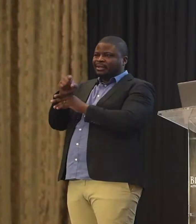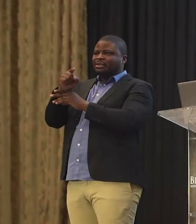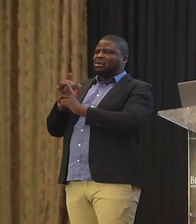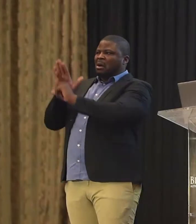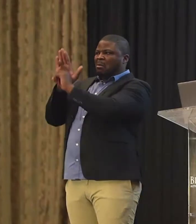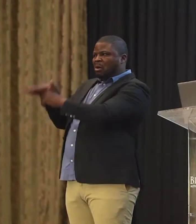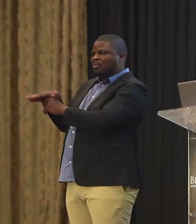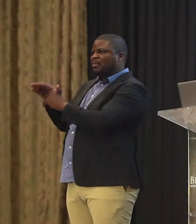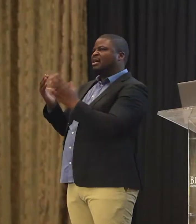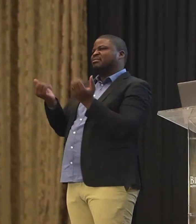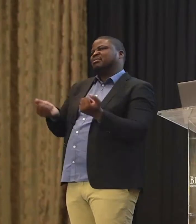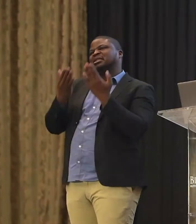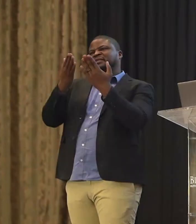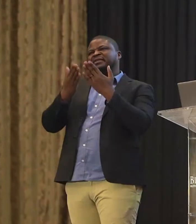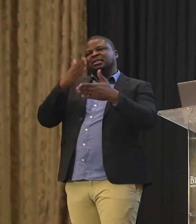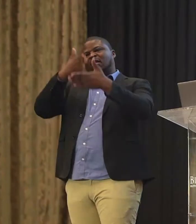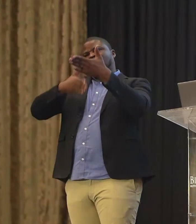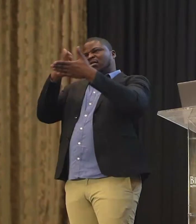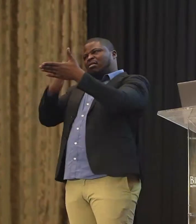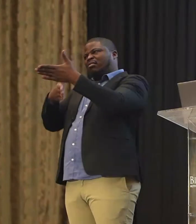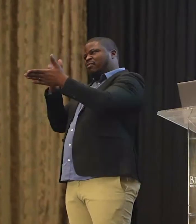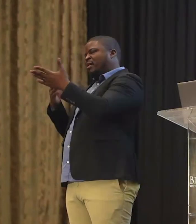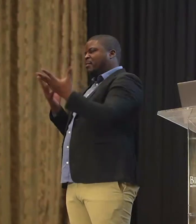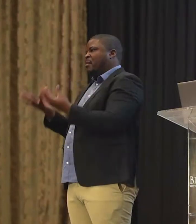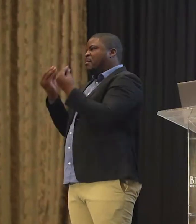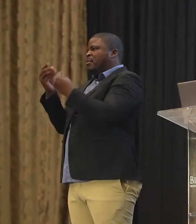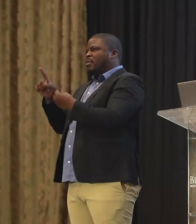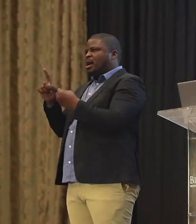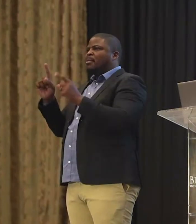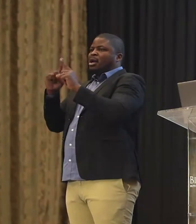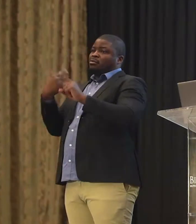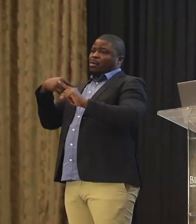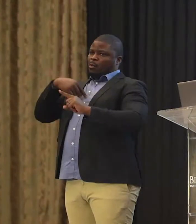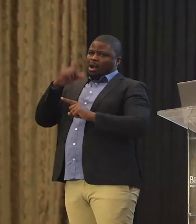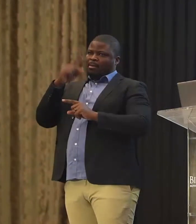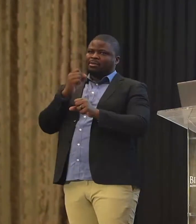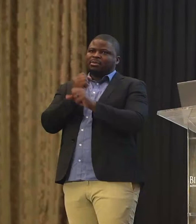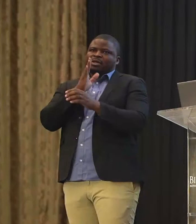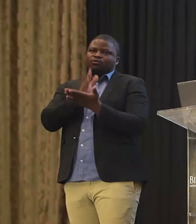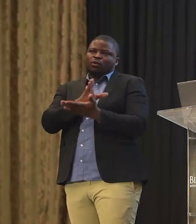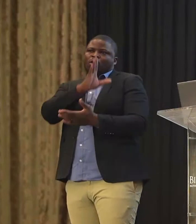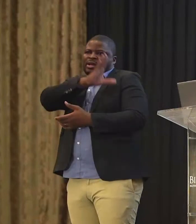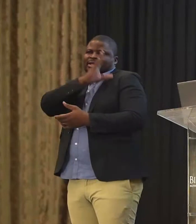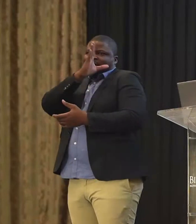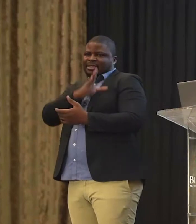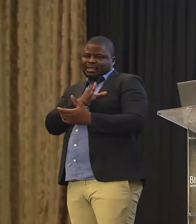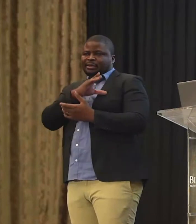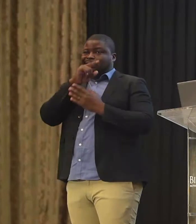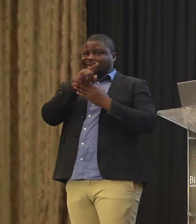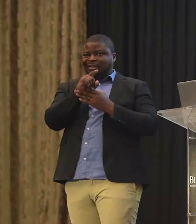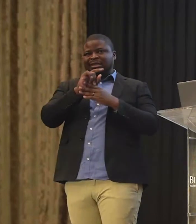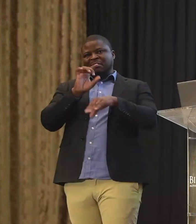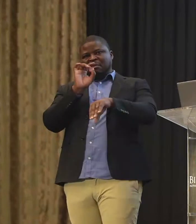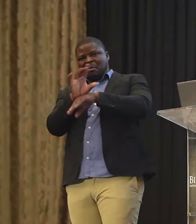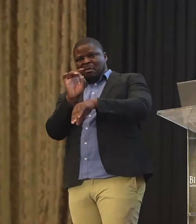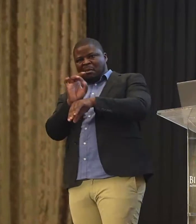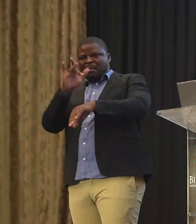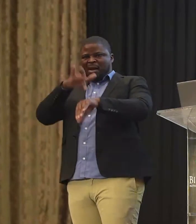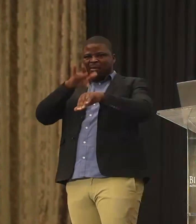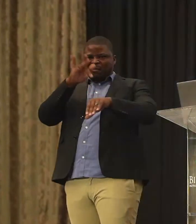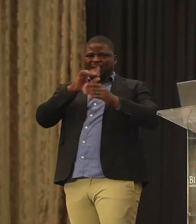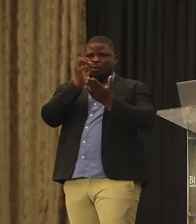that these clinics are sensitized to be able to accept the community.